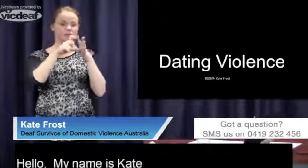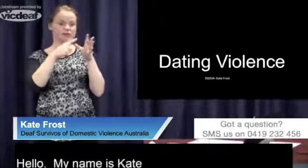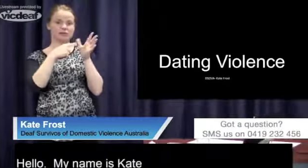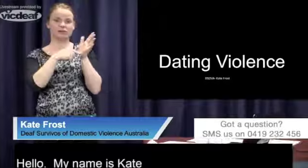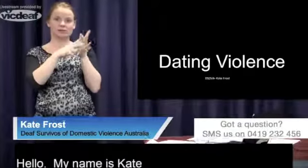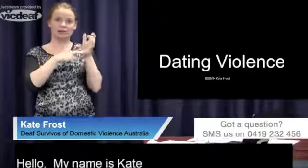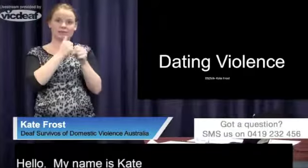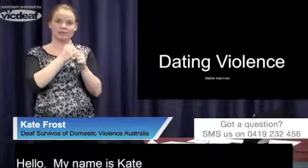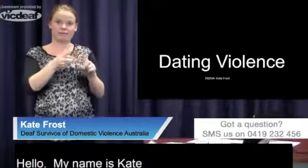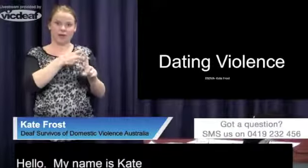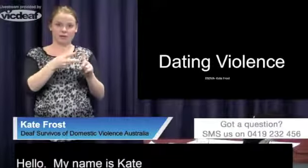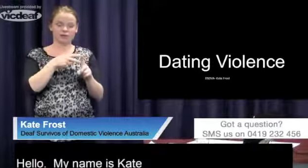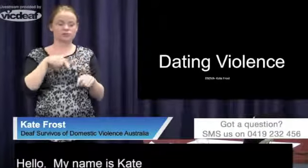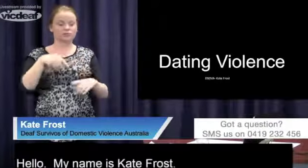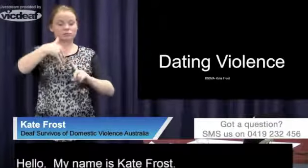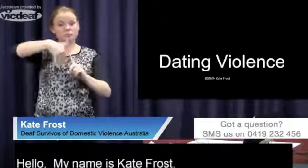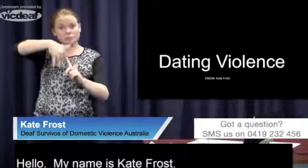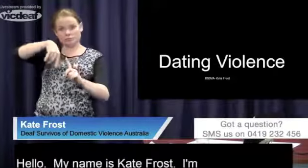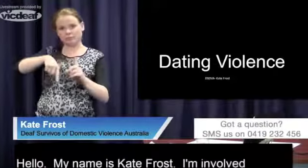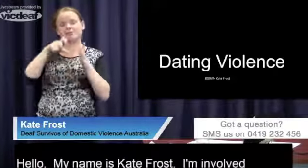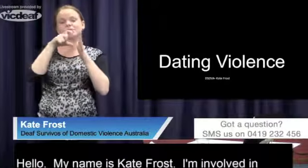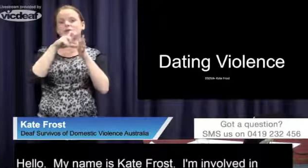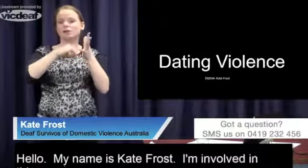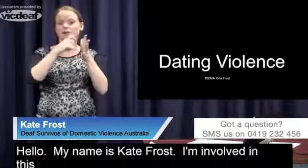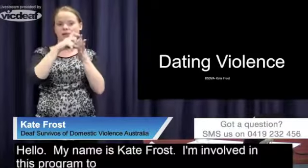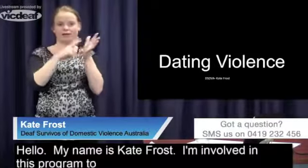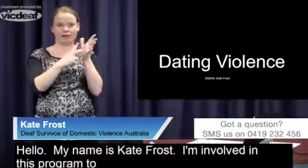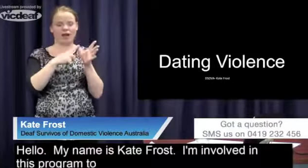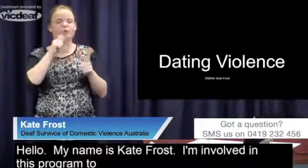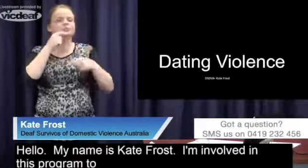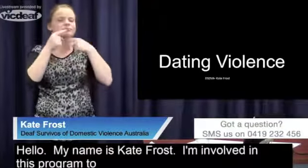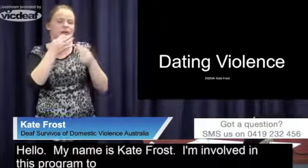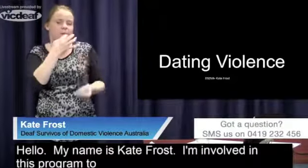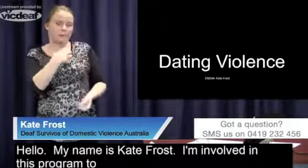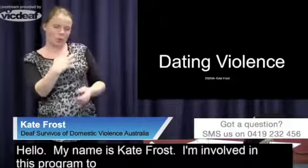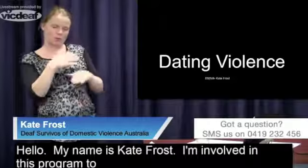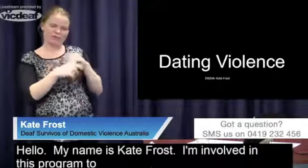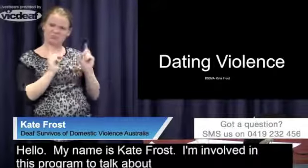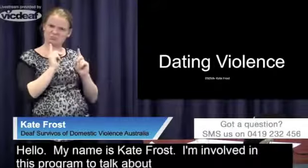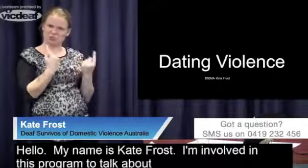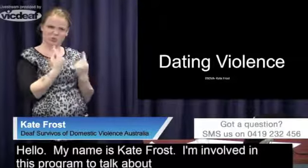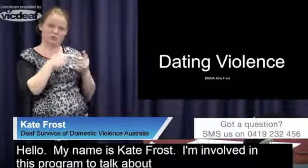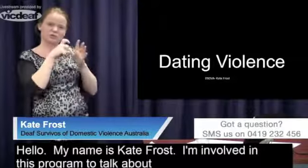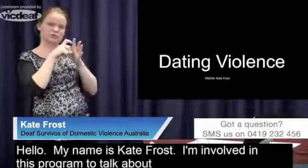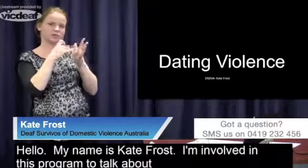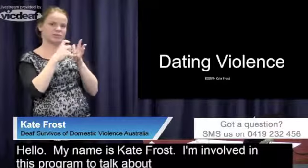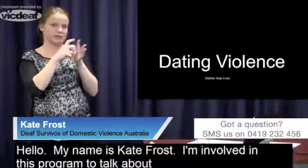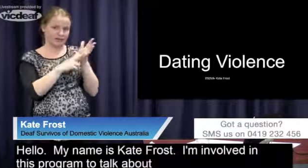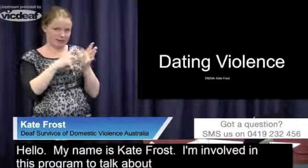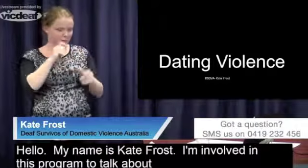I'm involved in this program to talk about dating violence, and I'll explain a little bit more about